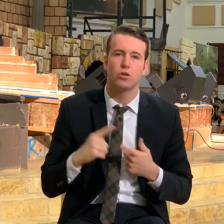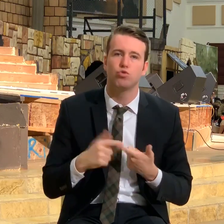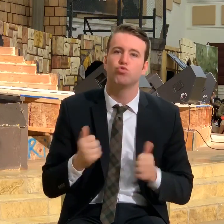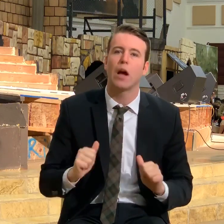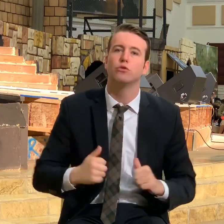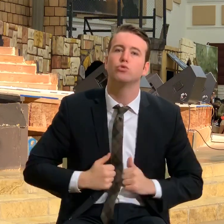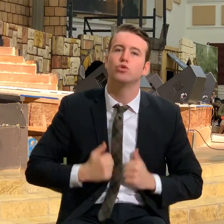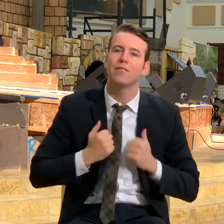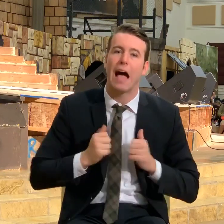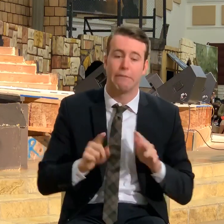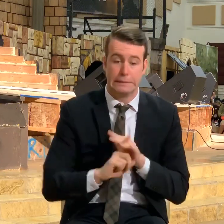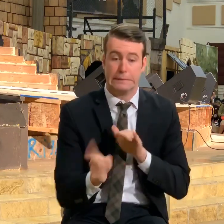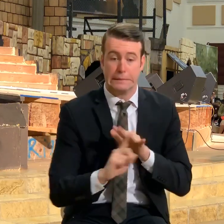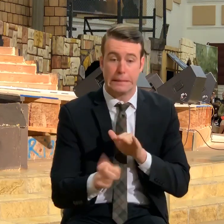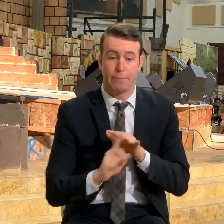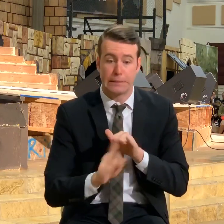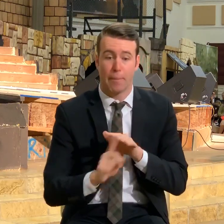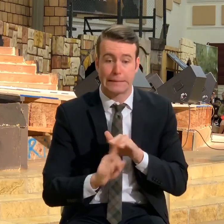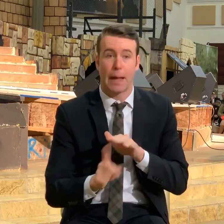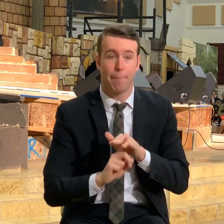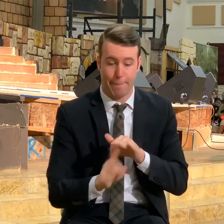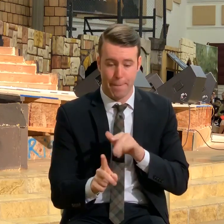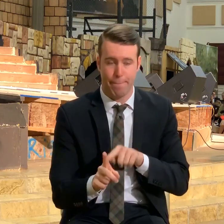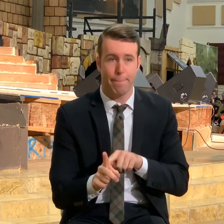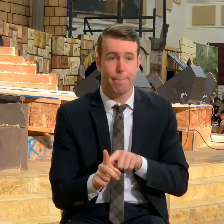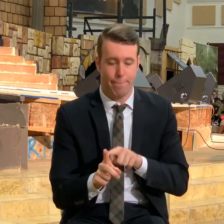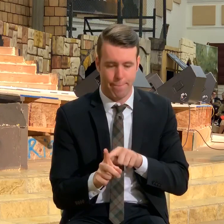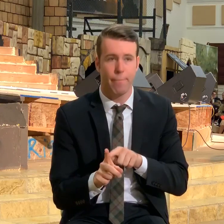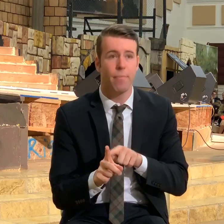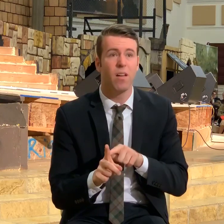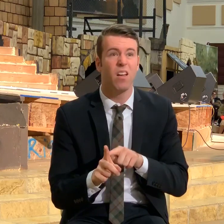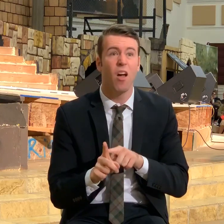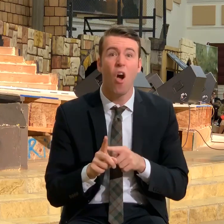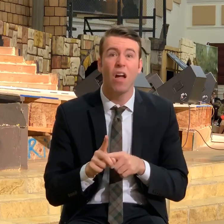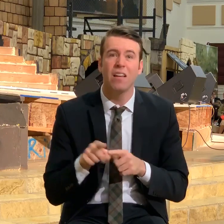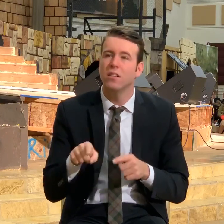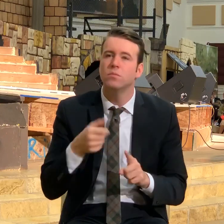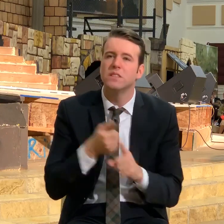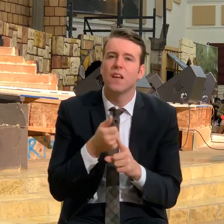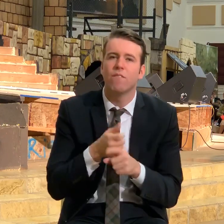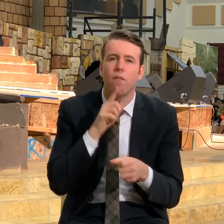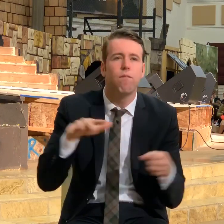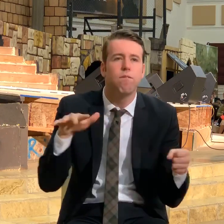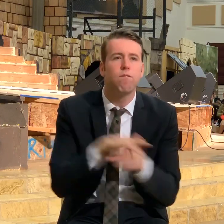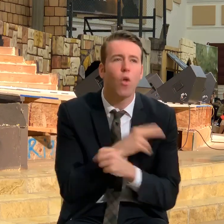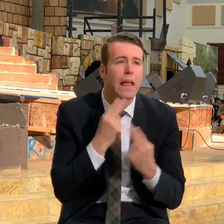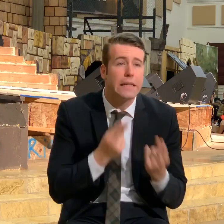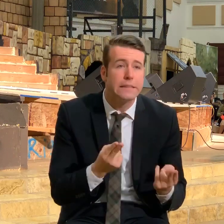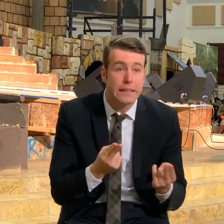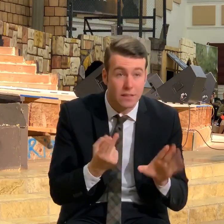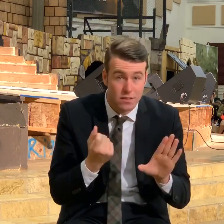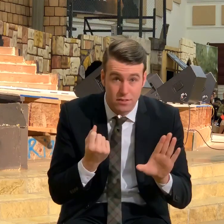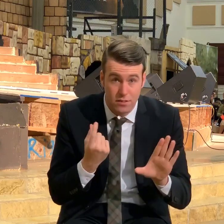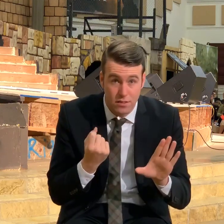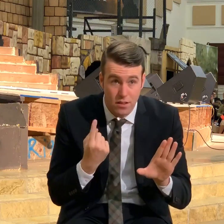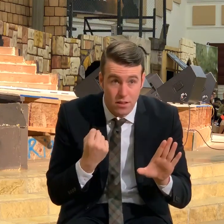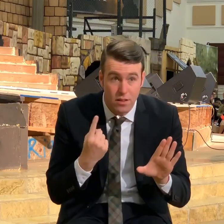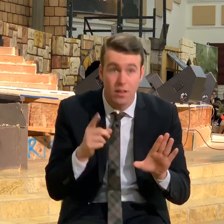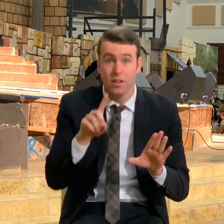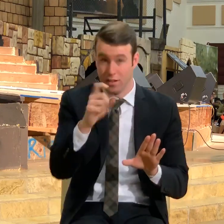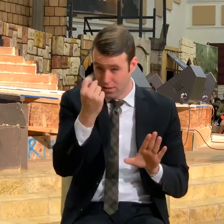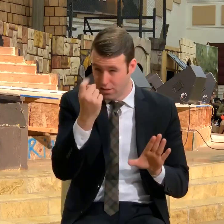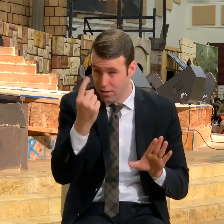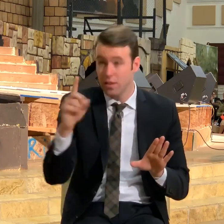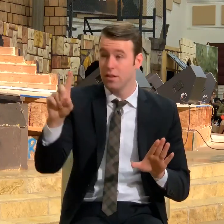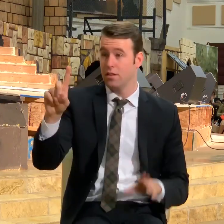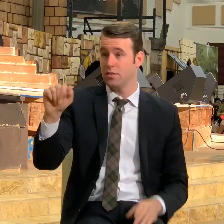of this is happening while he is completely innocent. Don't overlook that fact.